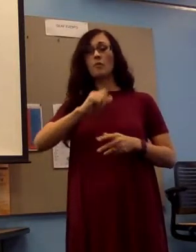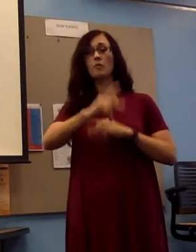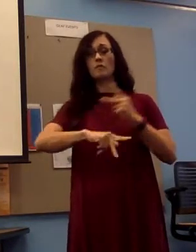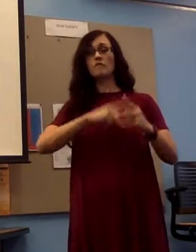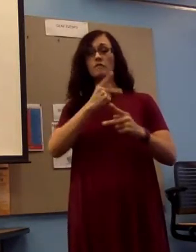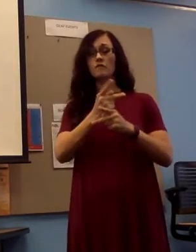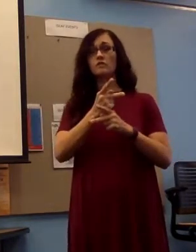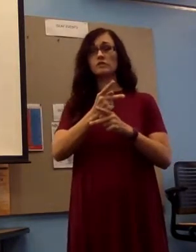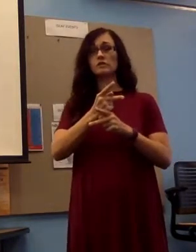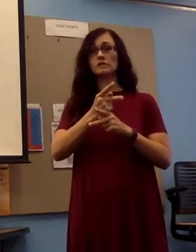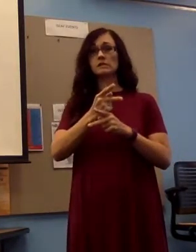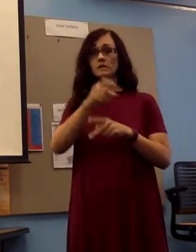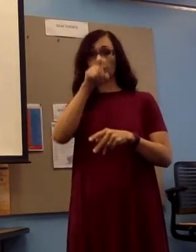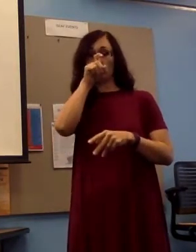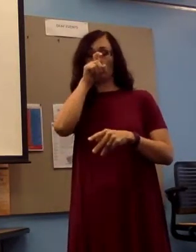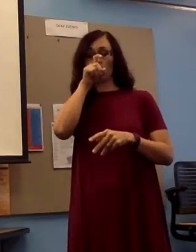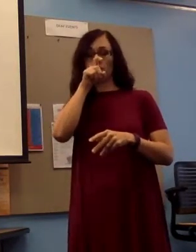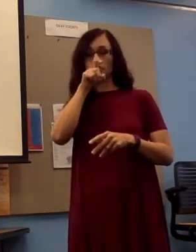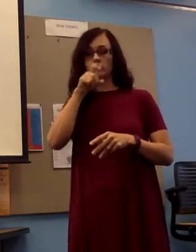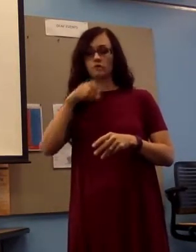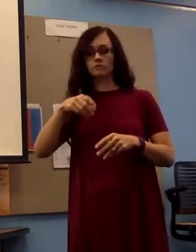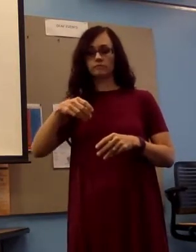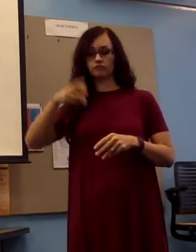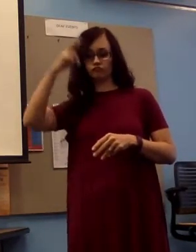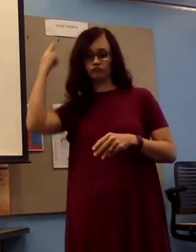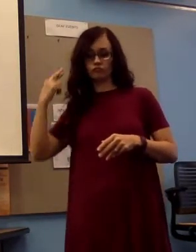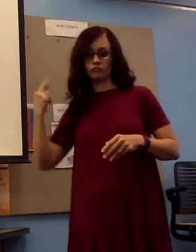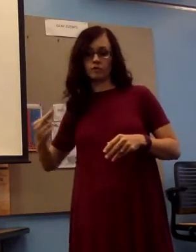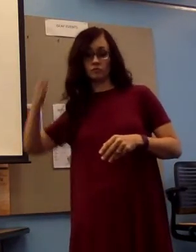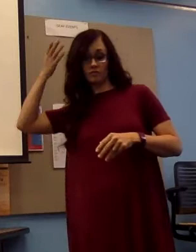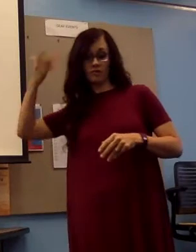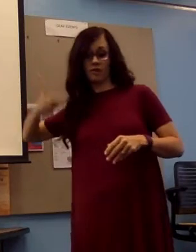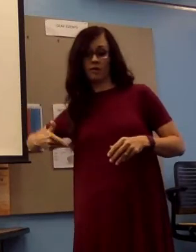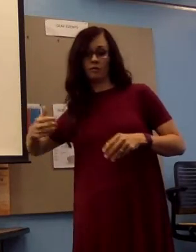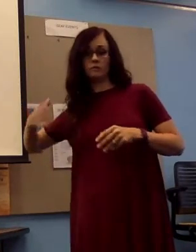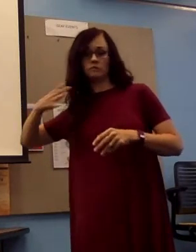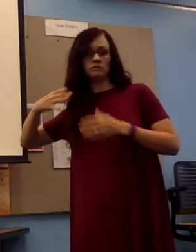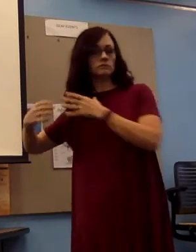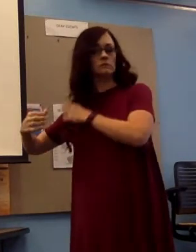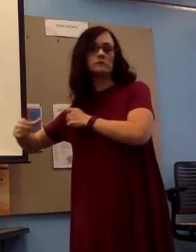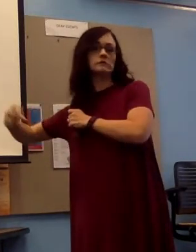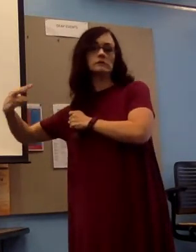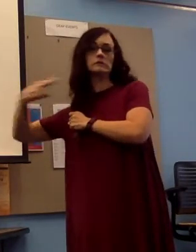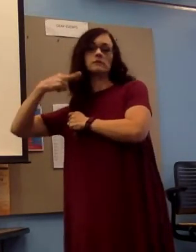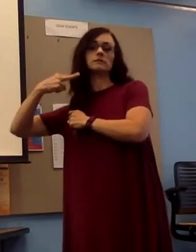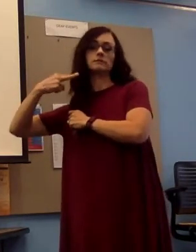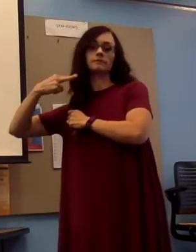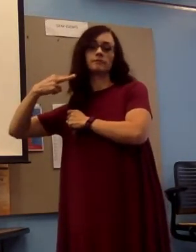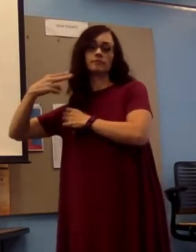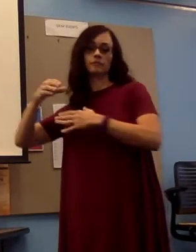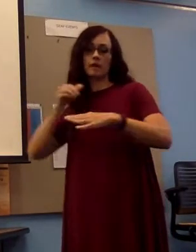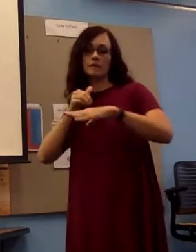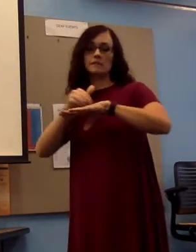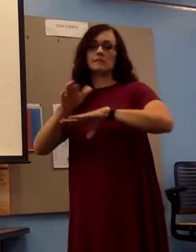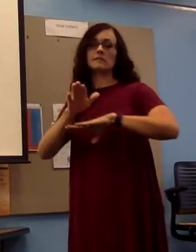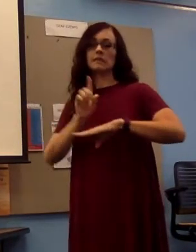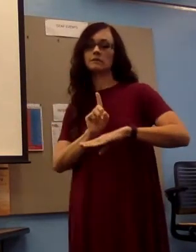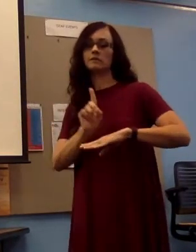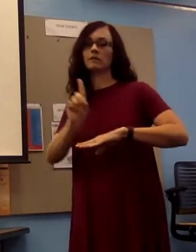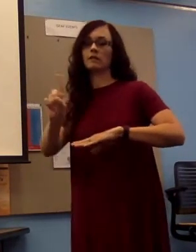Gothel cuts off Rapunzel's hair because she finds out about the prince, and she sets her out into the woods to fend for herself,